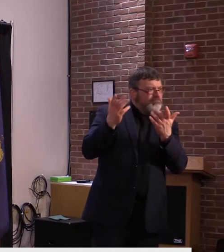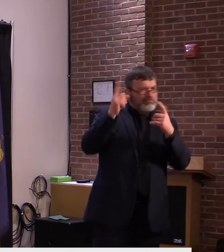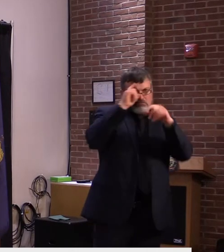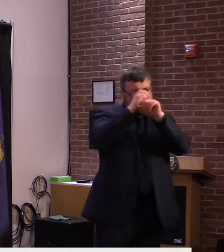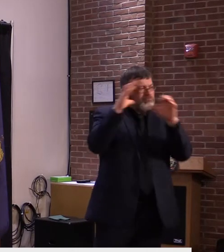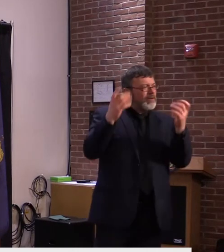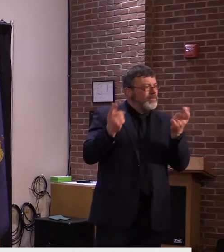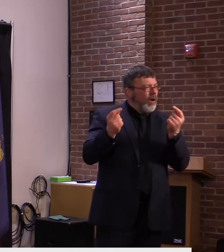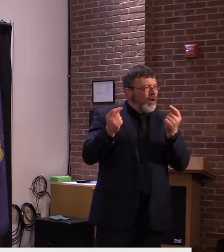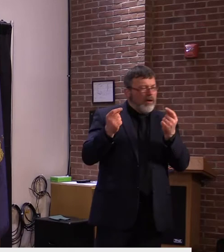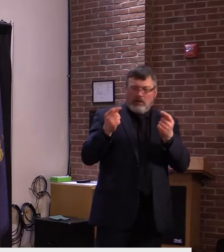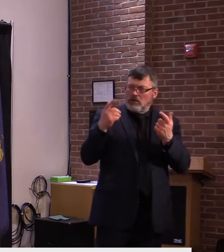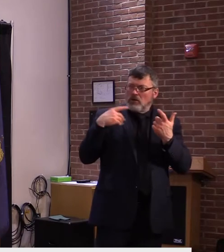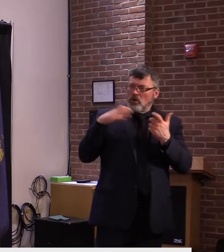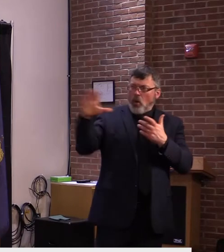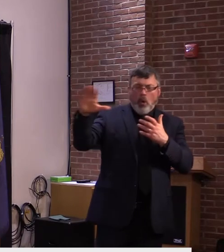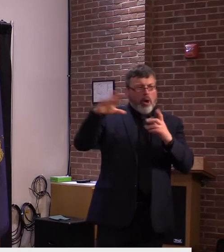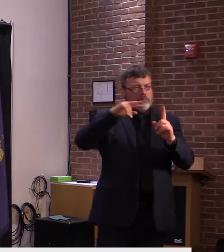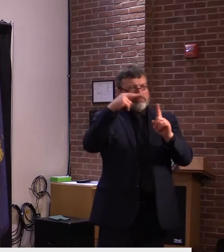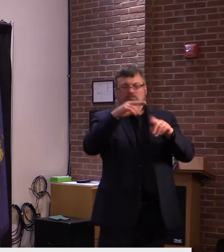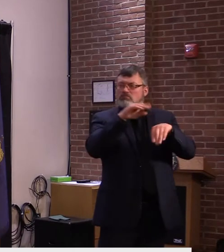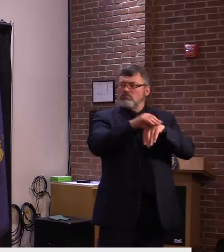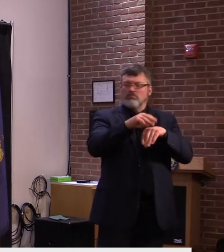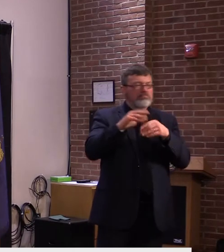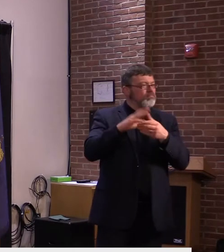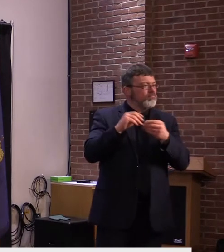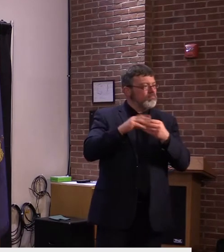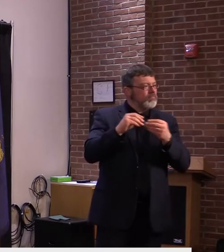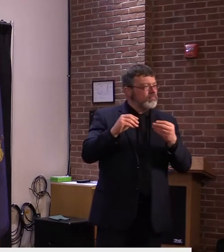on what that might look like?